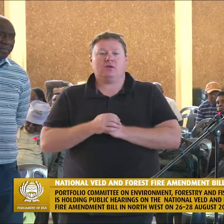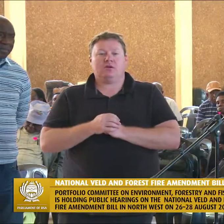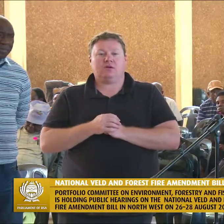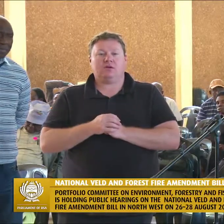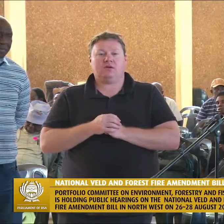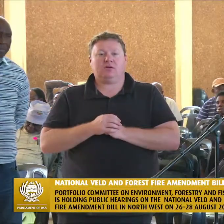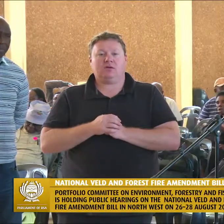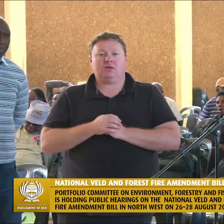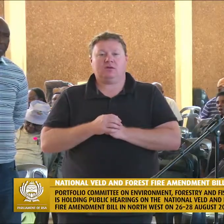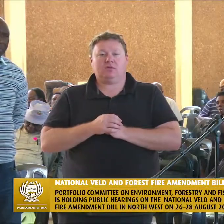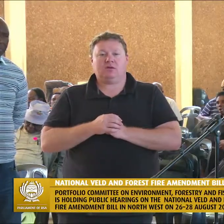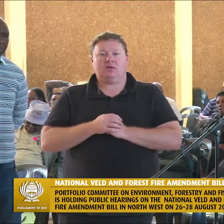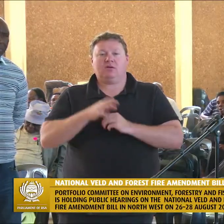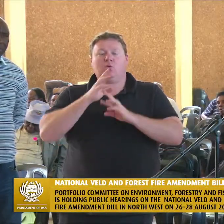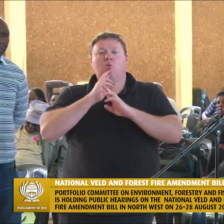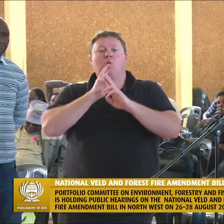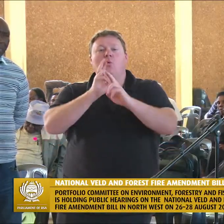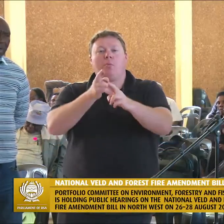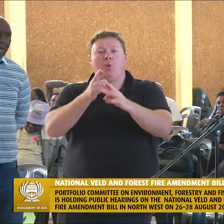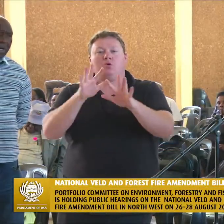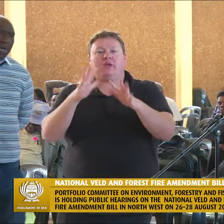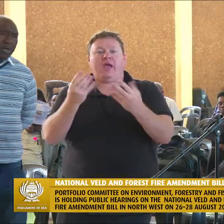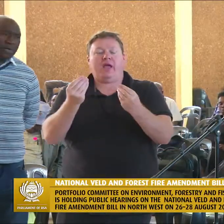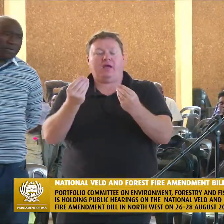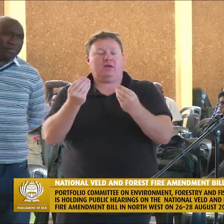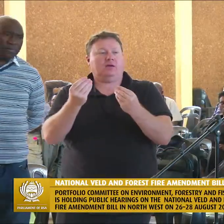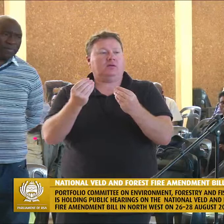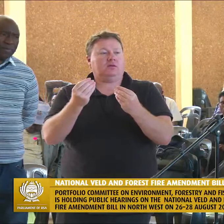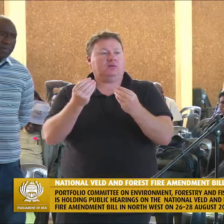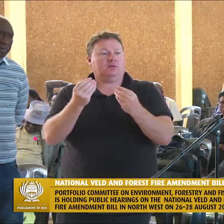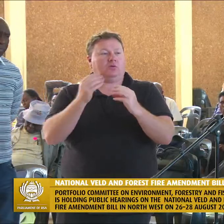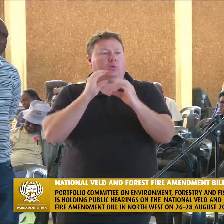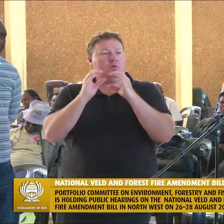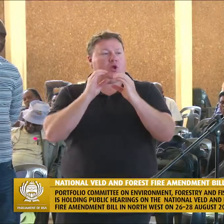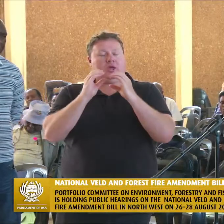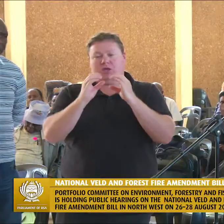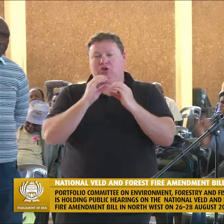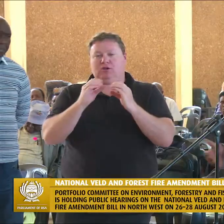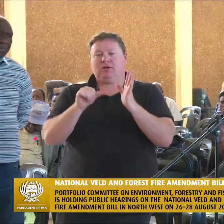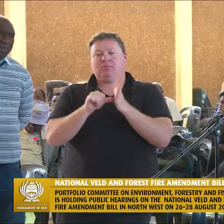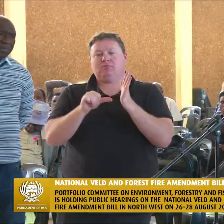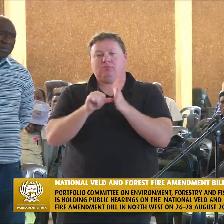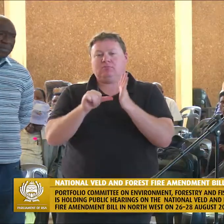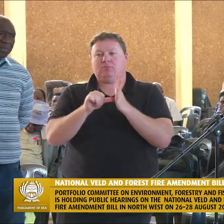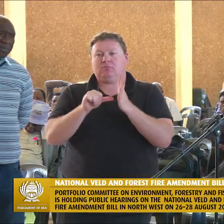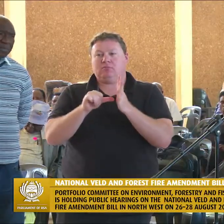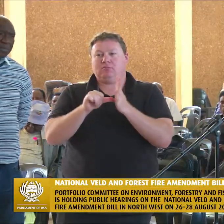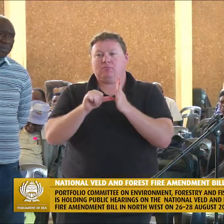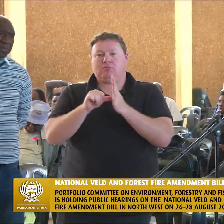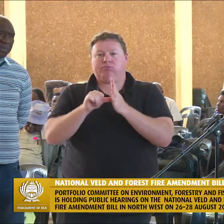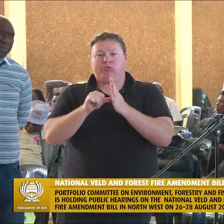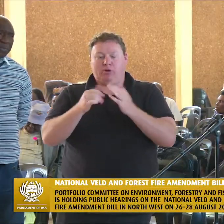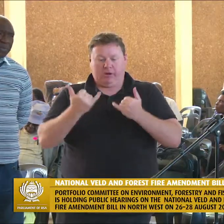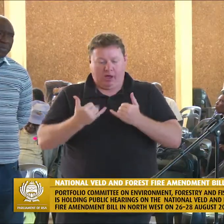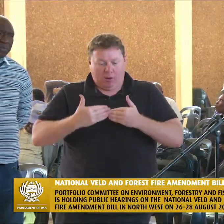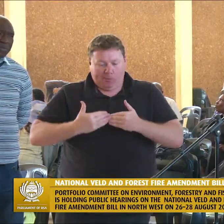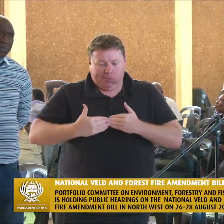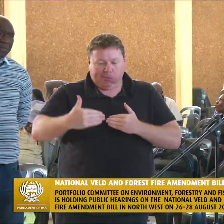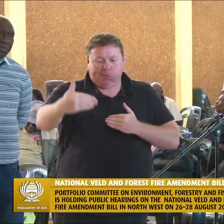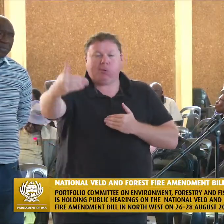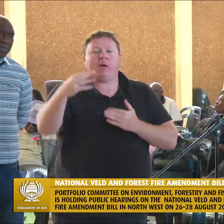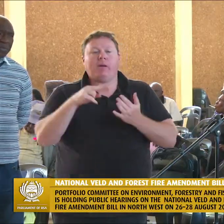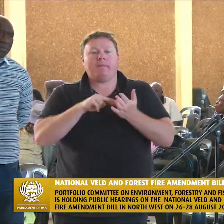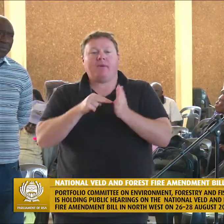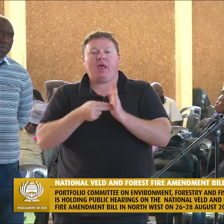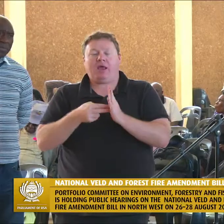with regards to reporting and communication so i think it is important that when we plan ahead to look at the amendment of the bill let